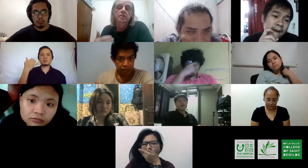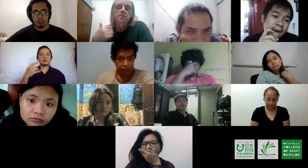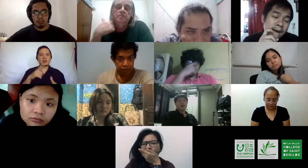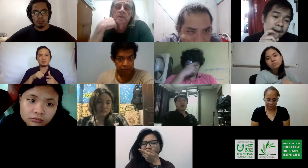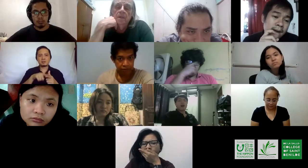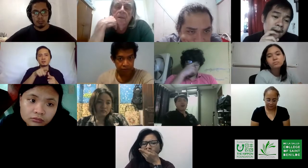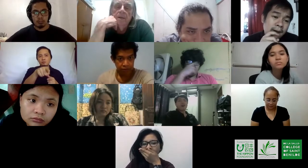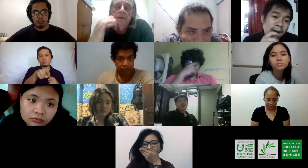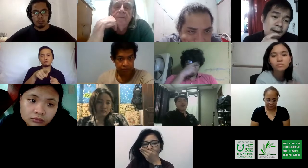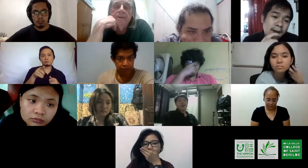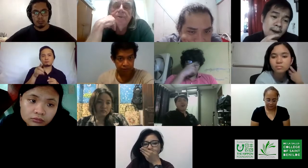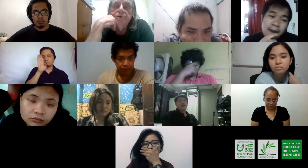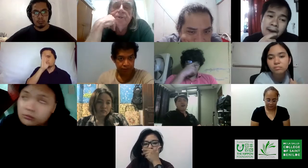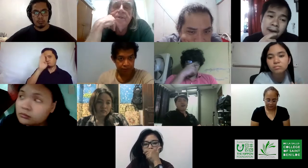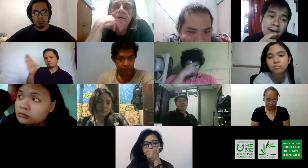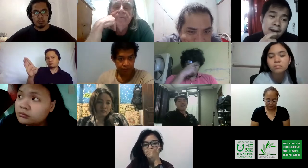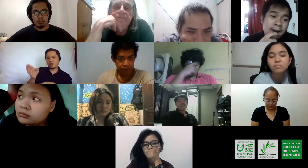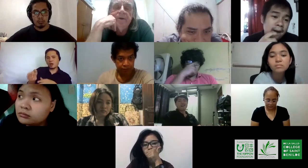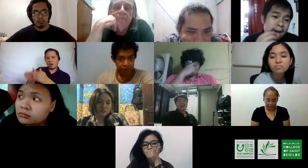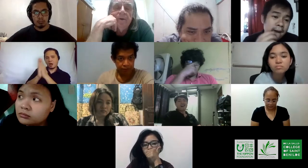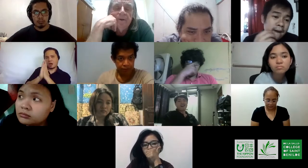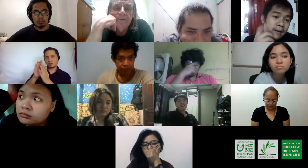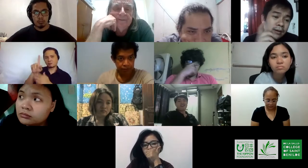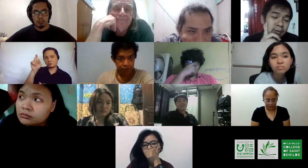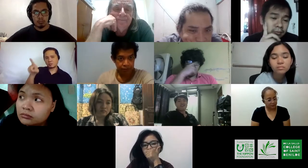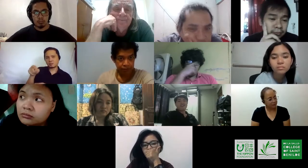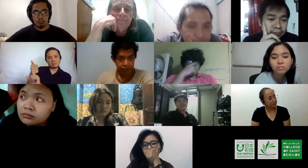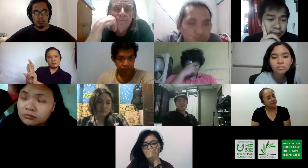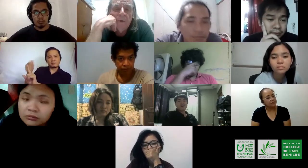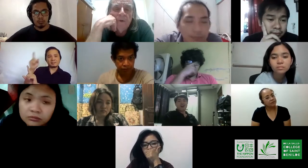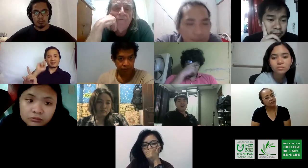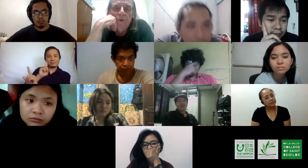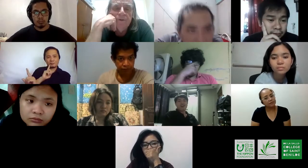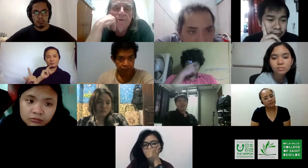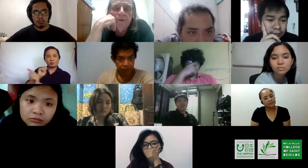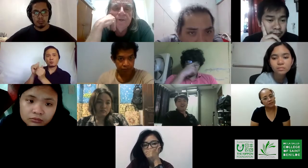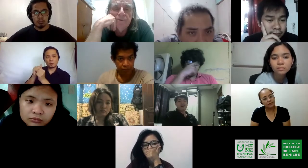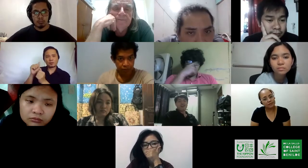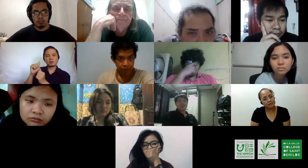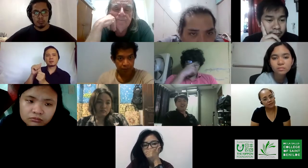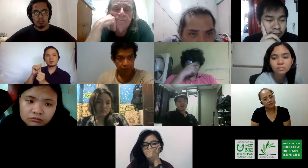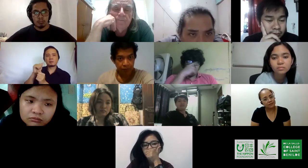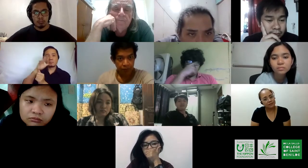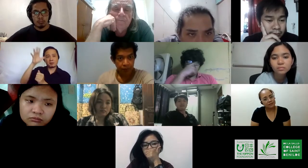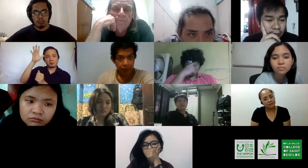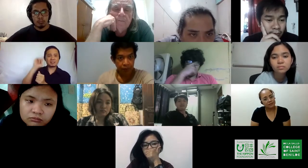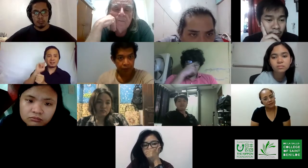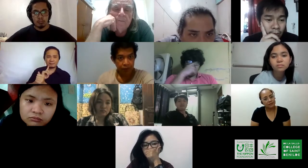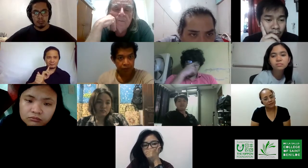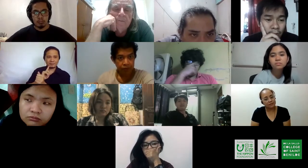questions also about this. She's deaf of deaf parents, 4th generation.